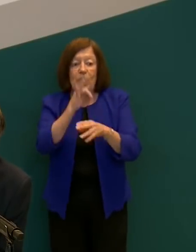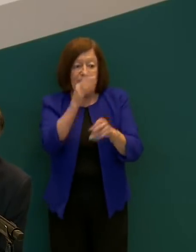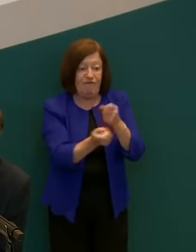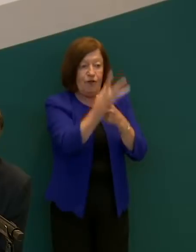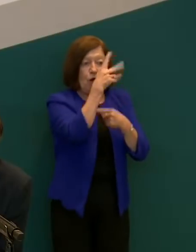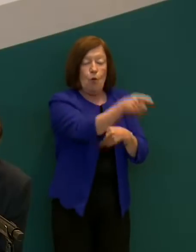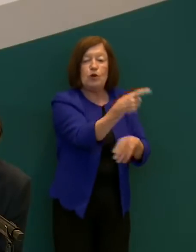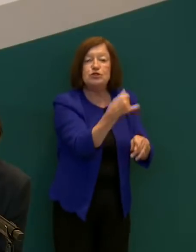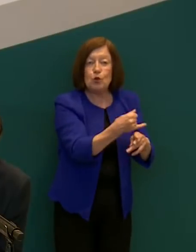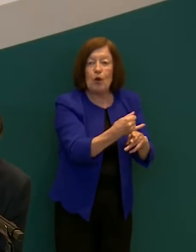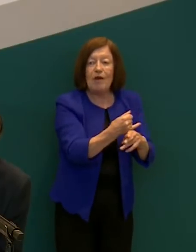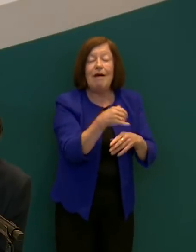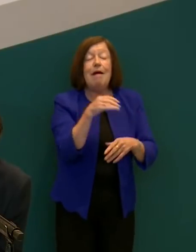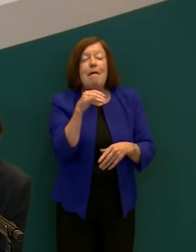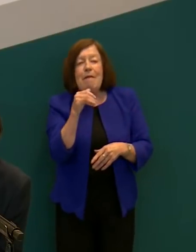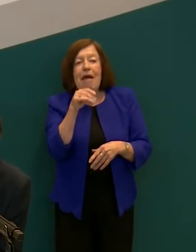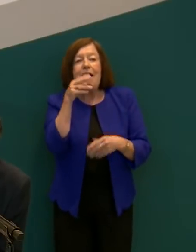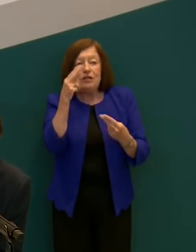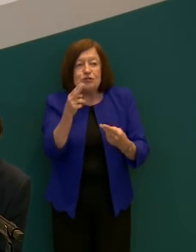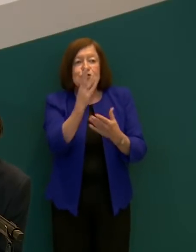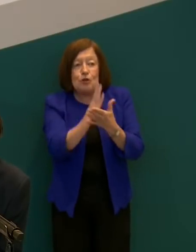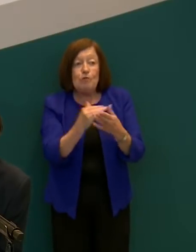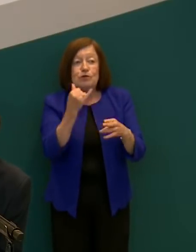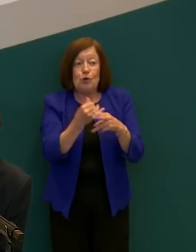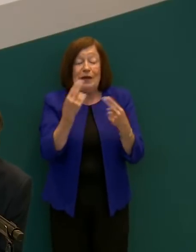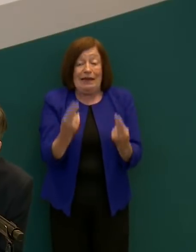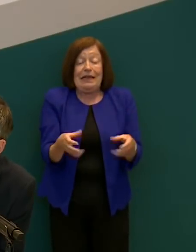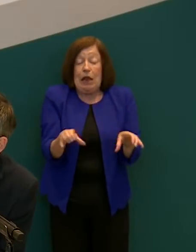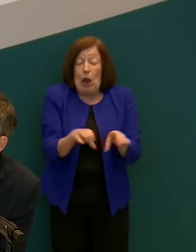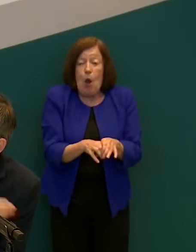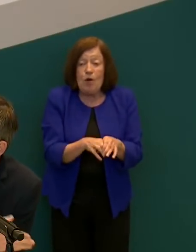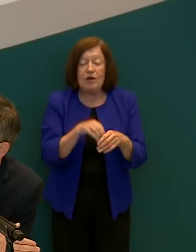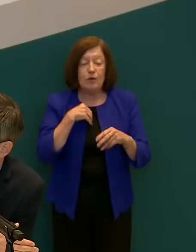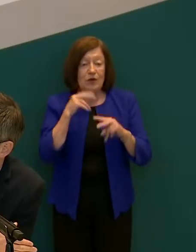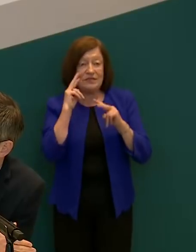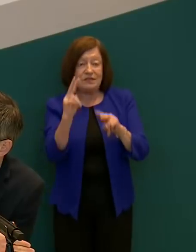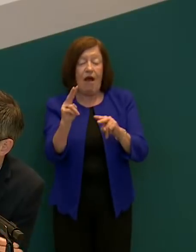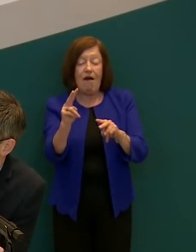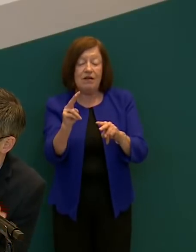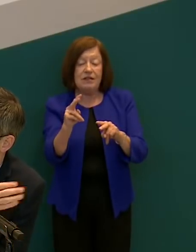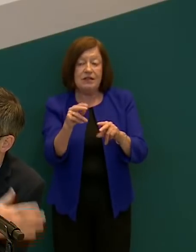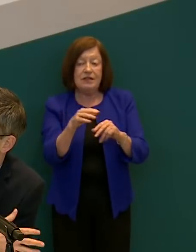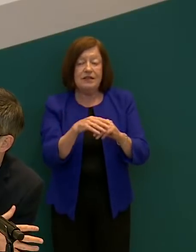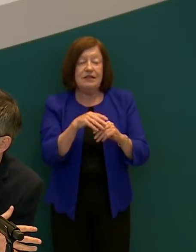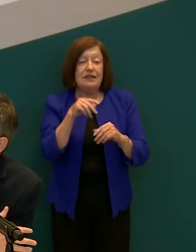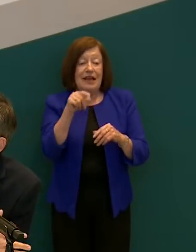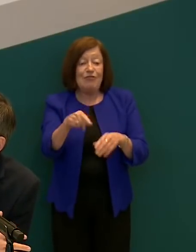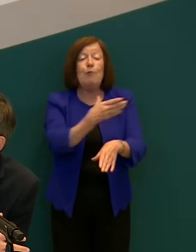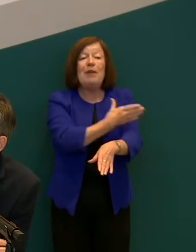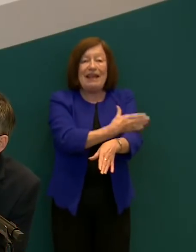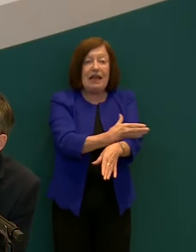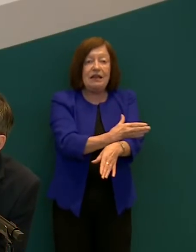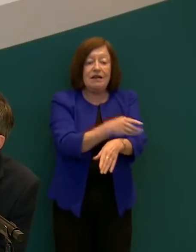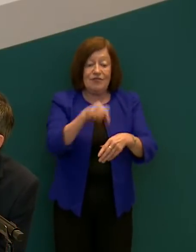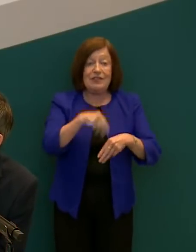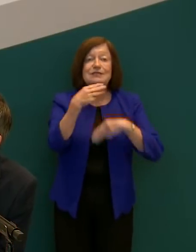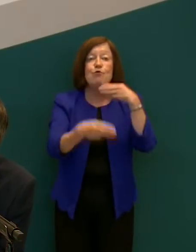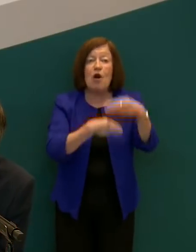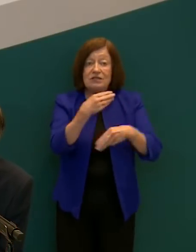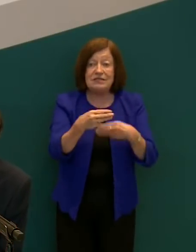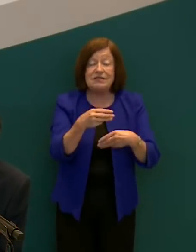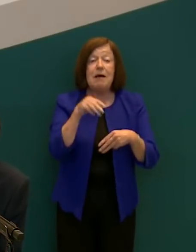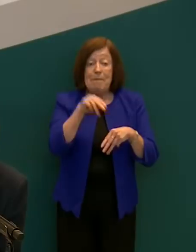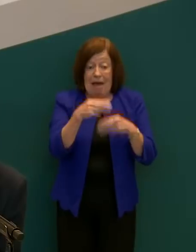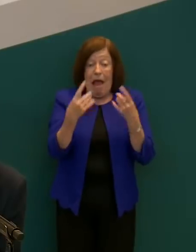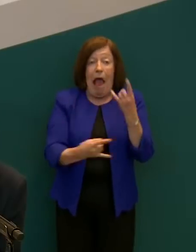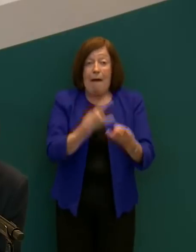There may be schools that need to close. We saw that at the beginning of this process, and that may need